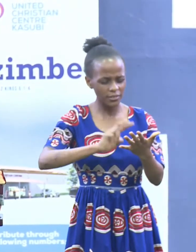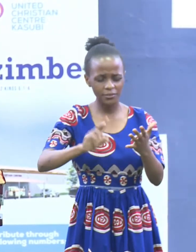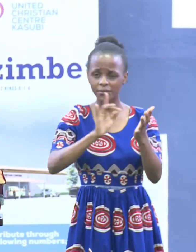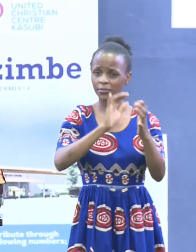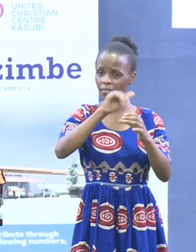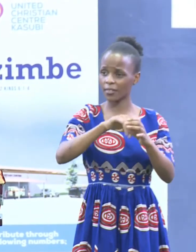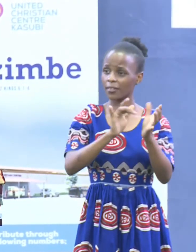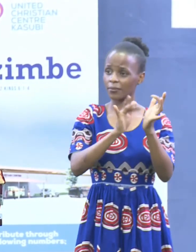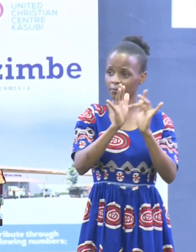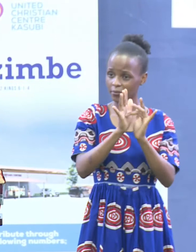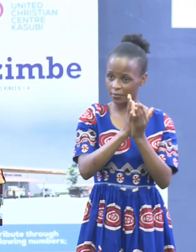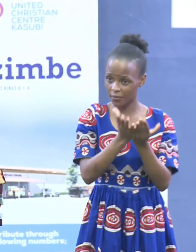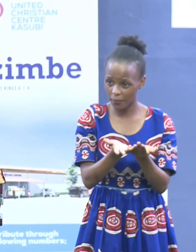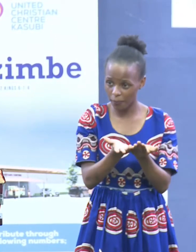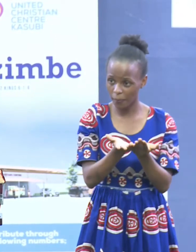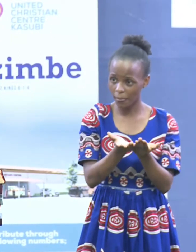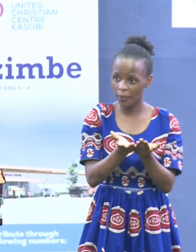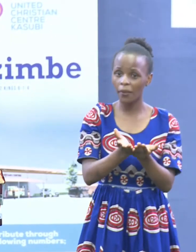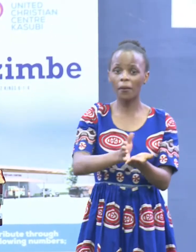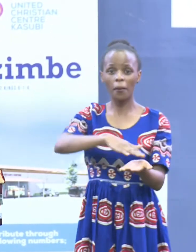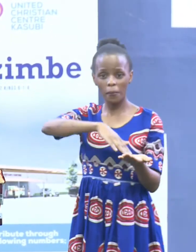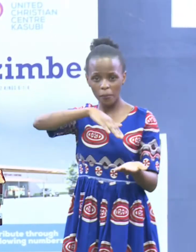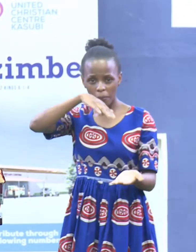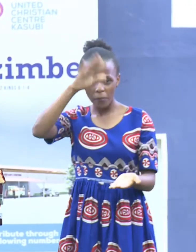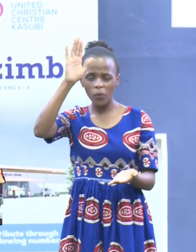Katonda yagendanga asesira.